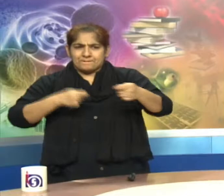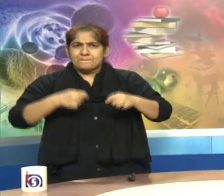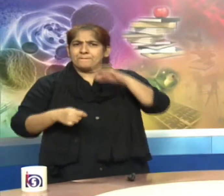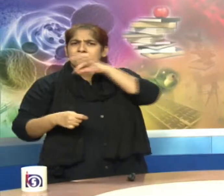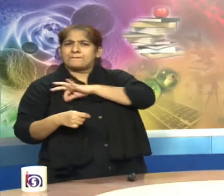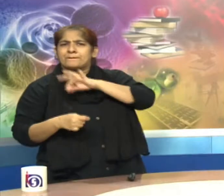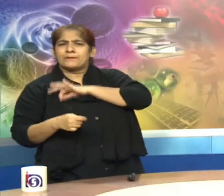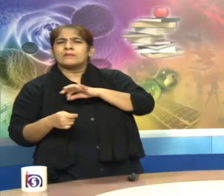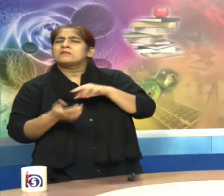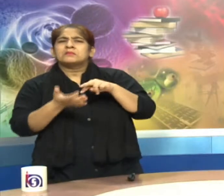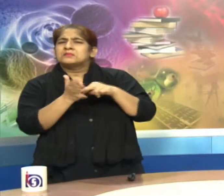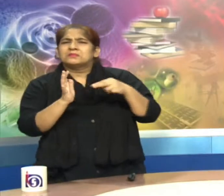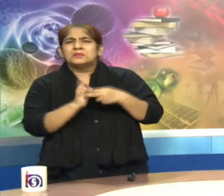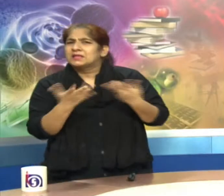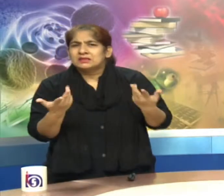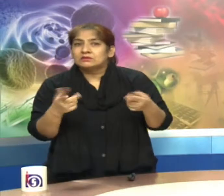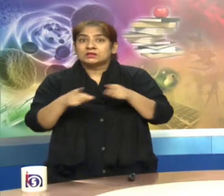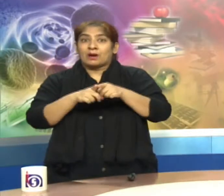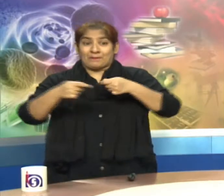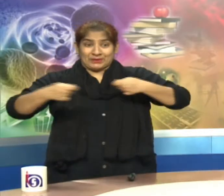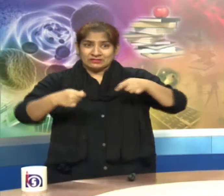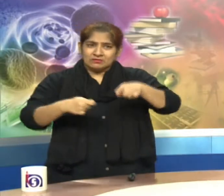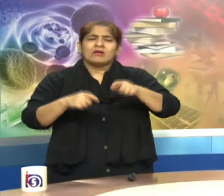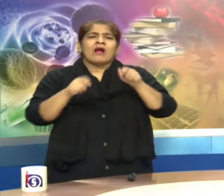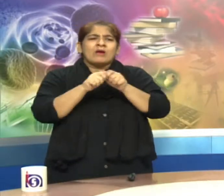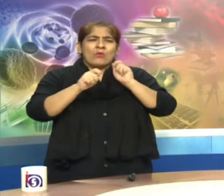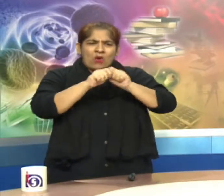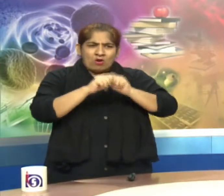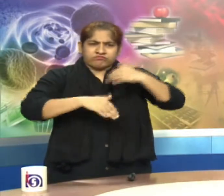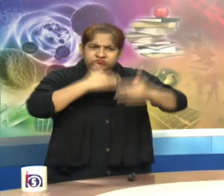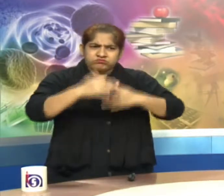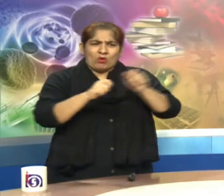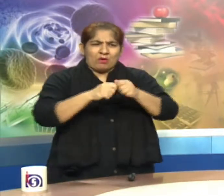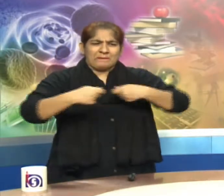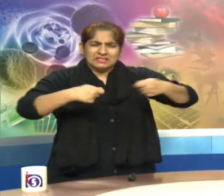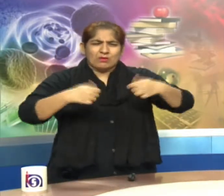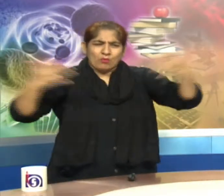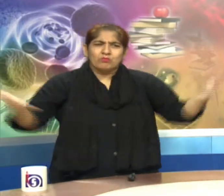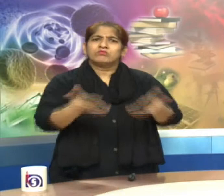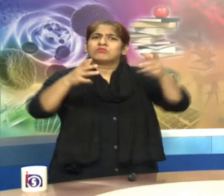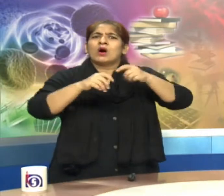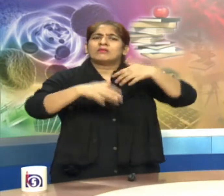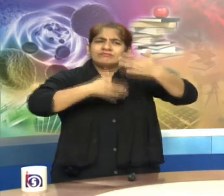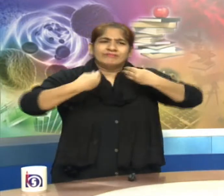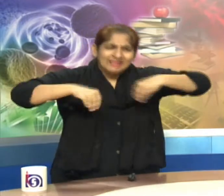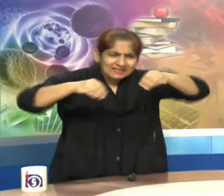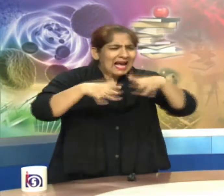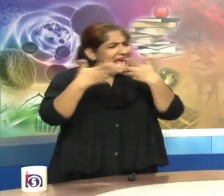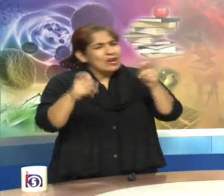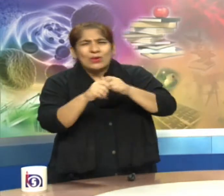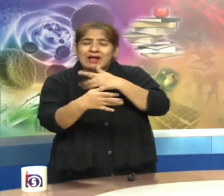the customer. Let us now understand the benefits to the business.